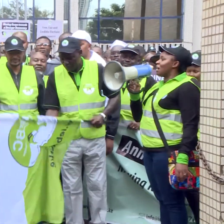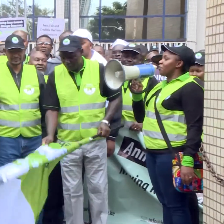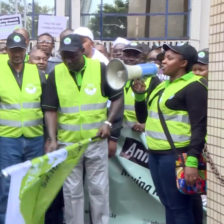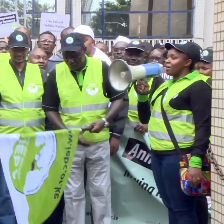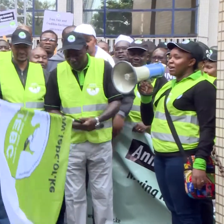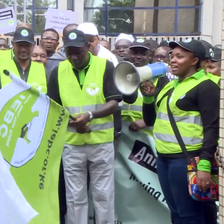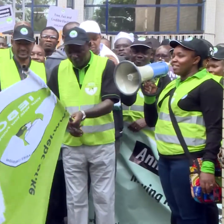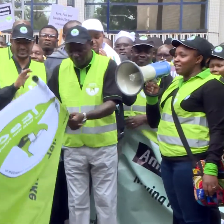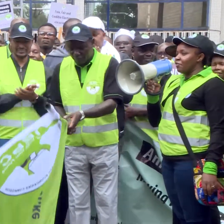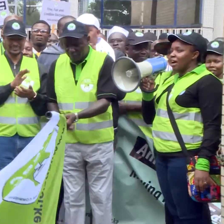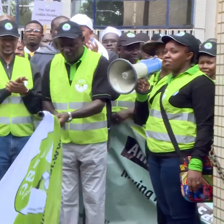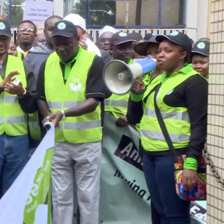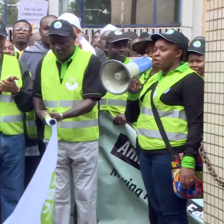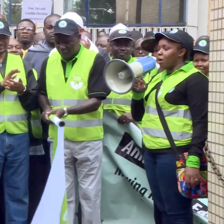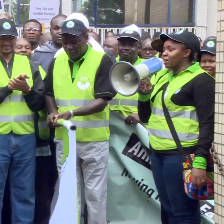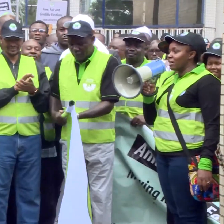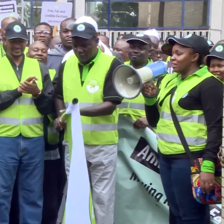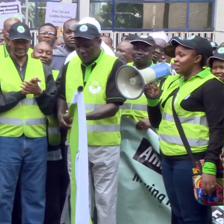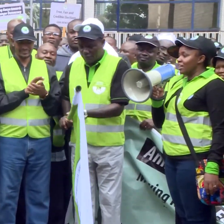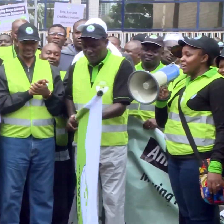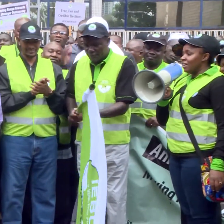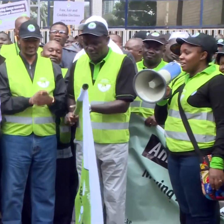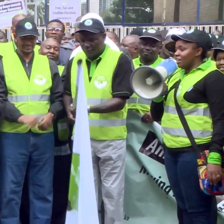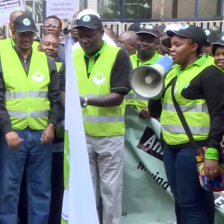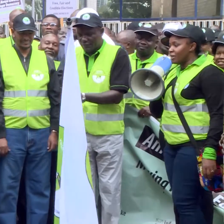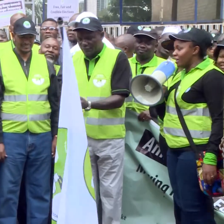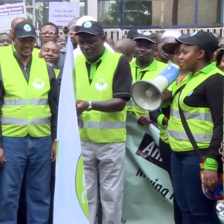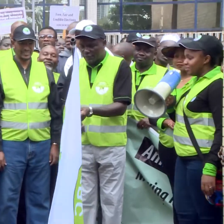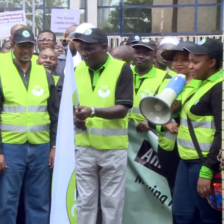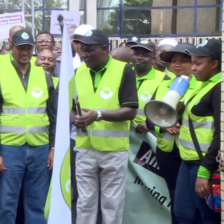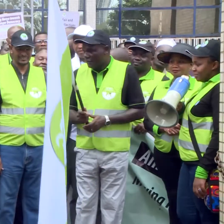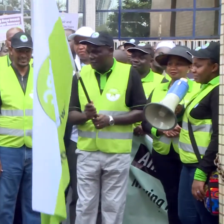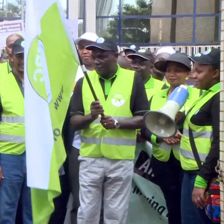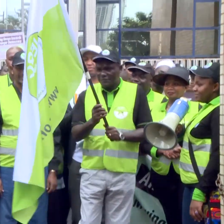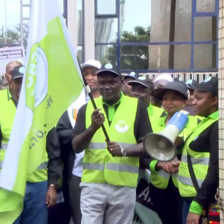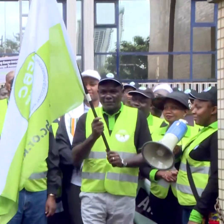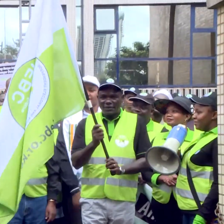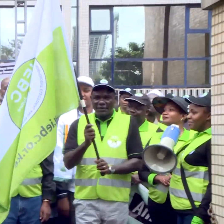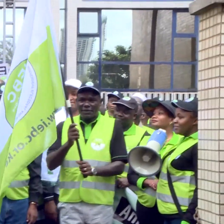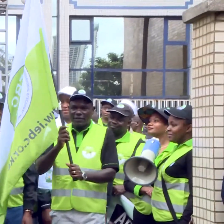Let's clap for Chairman as he flags off the walk. Okay.